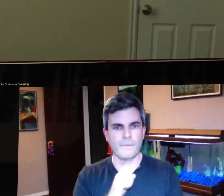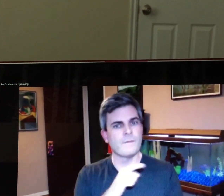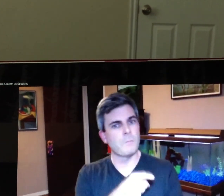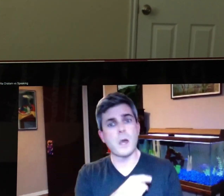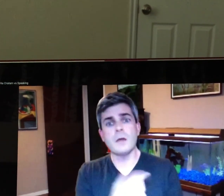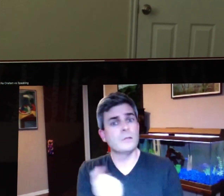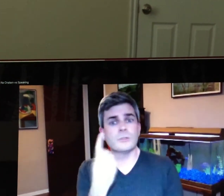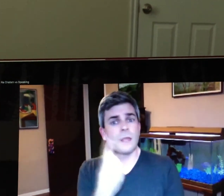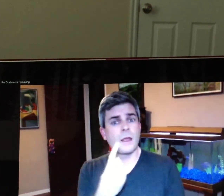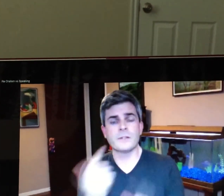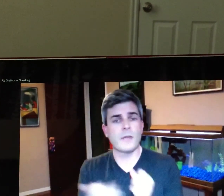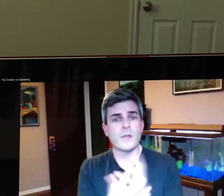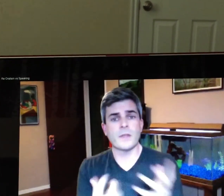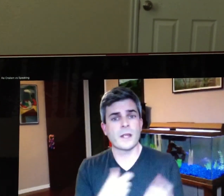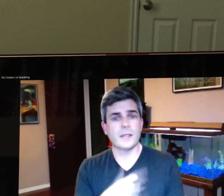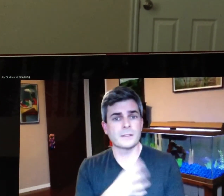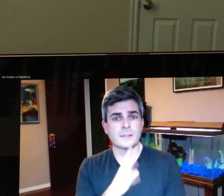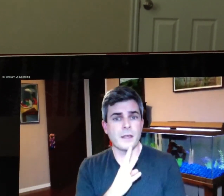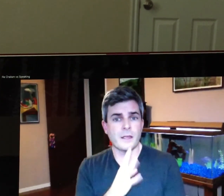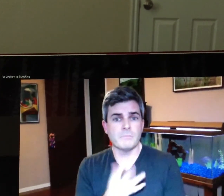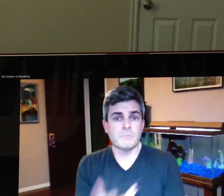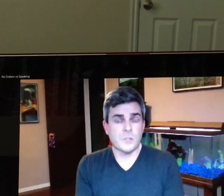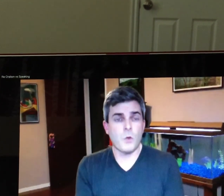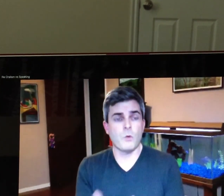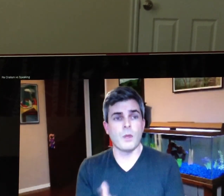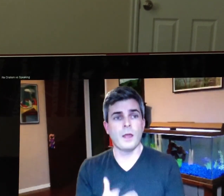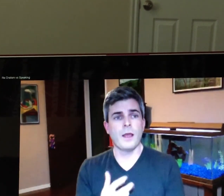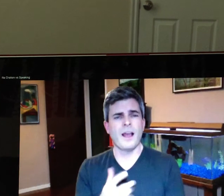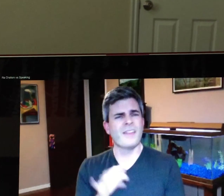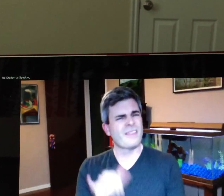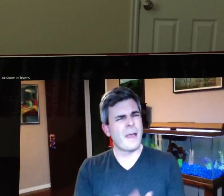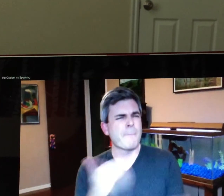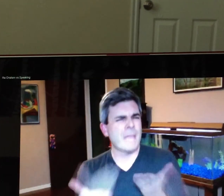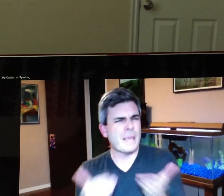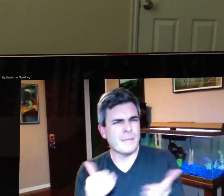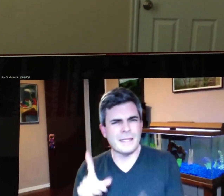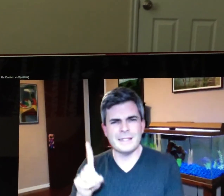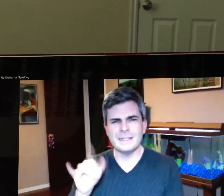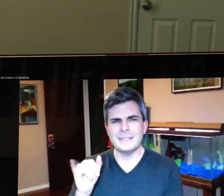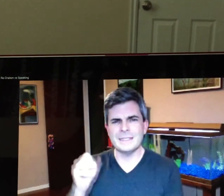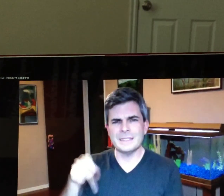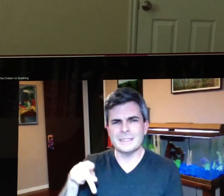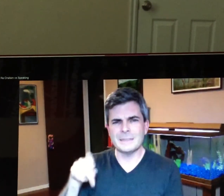And I don't think that this necessarily matters if you can hear anything or a little bit or a lot.